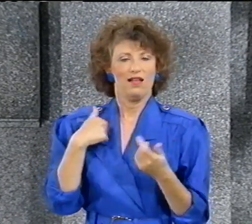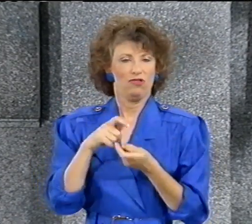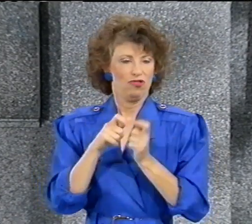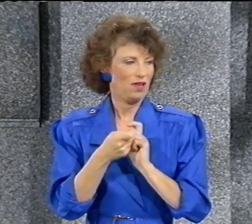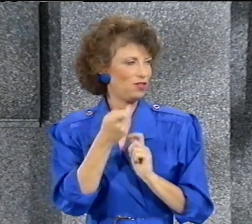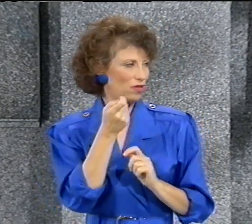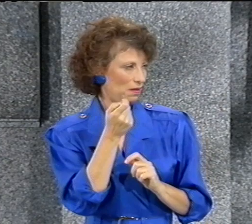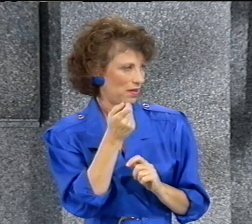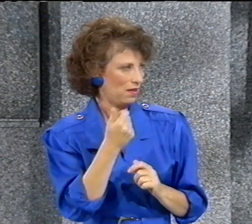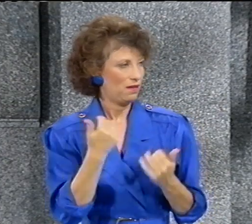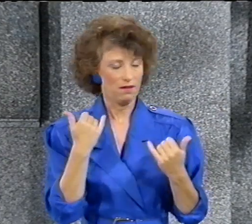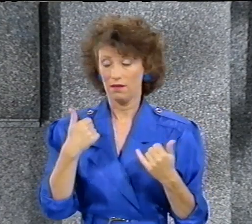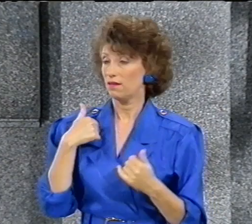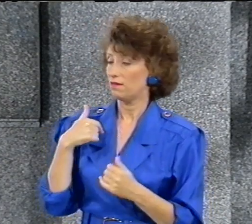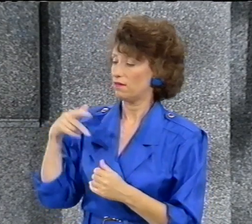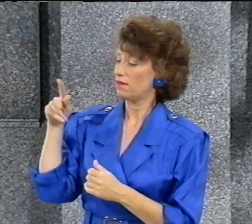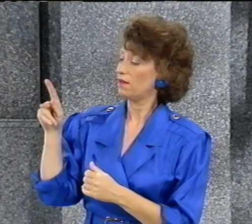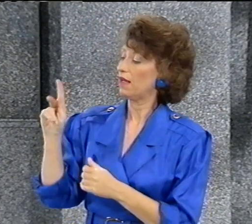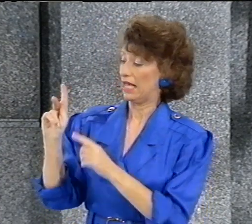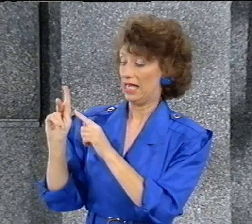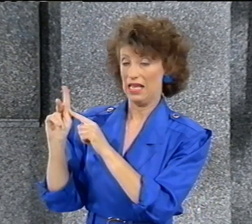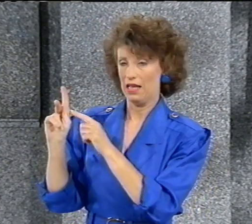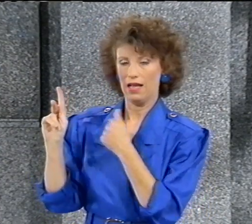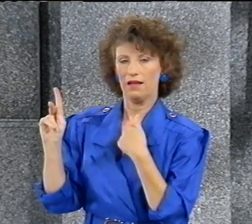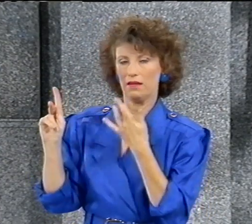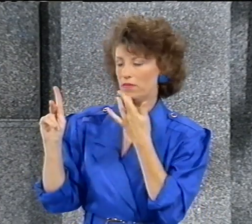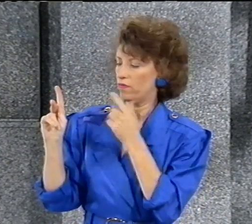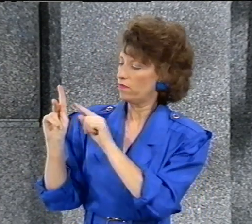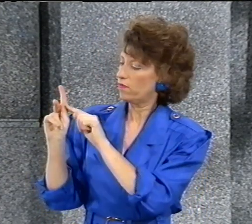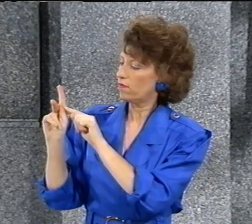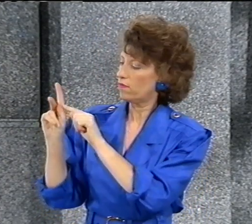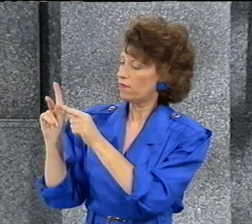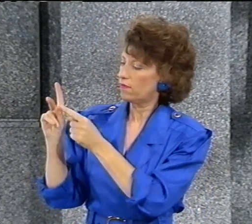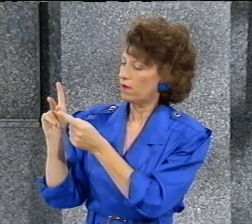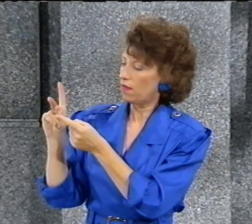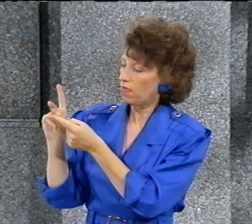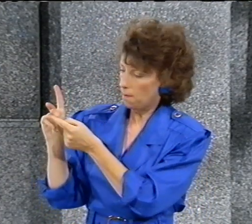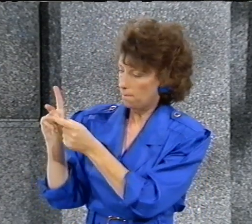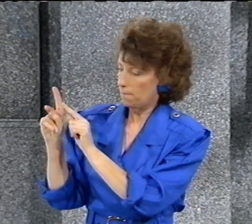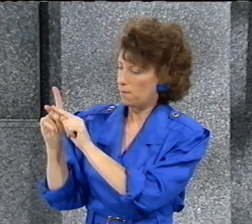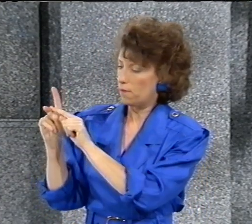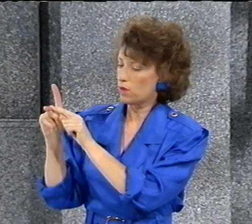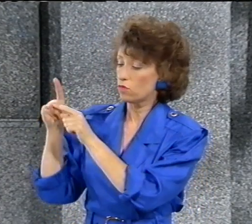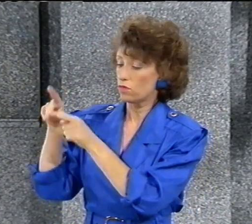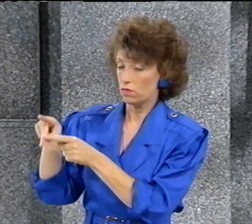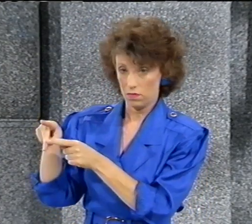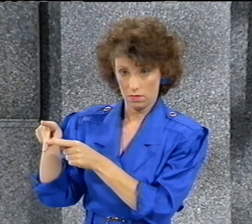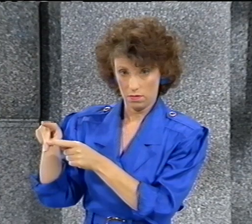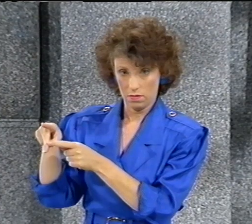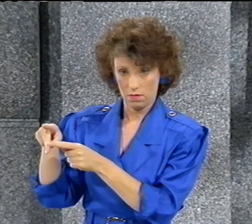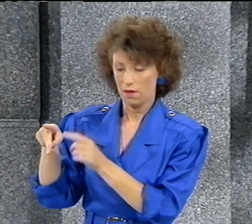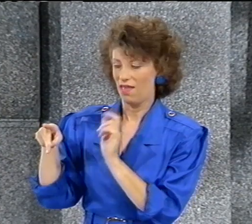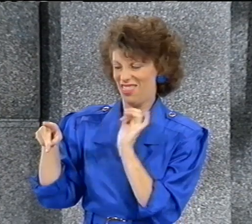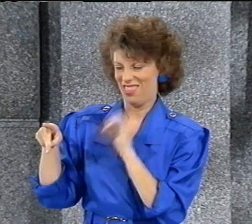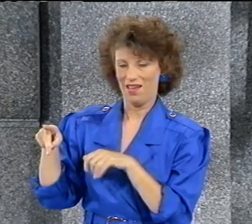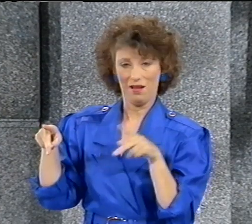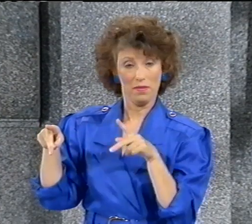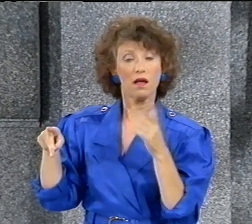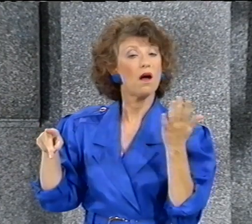What I really prefer is to drop the thumb under the middle finger and to tip it slightly. I think